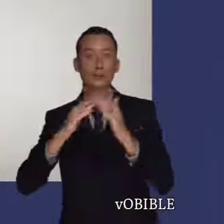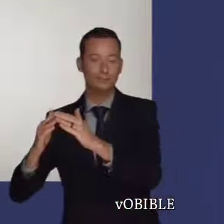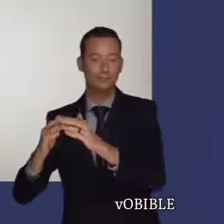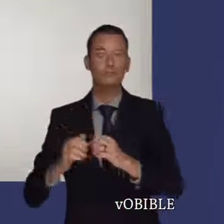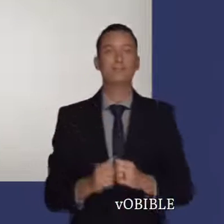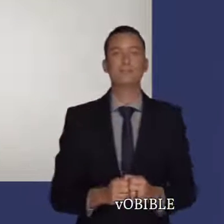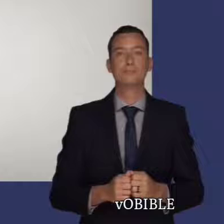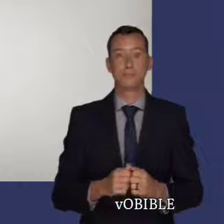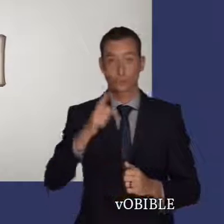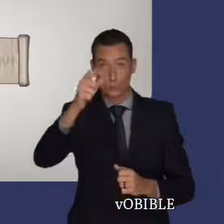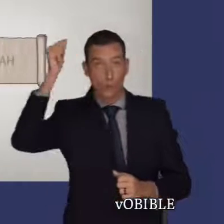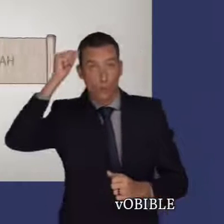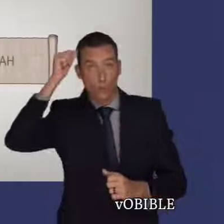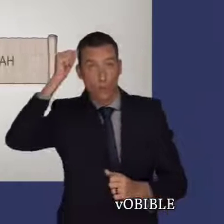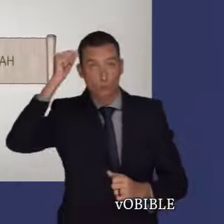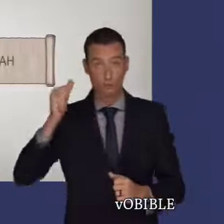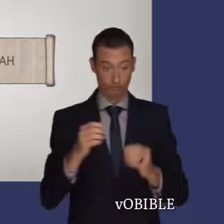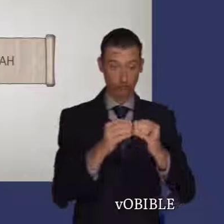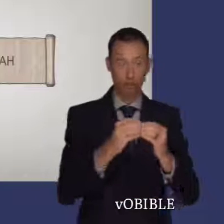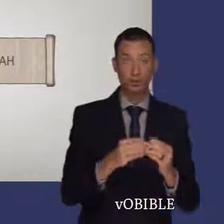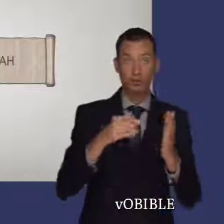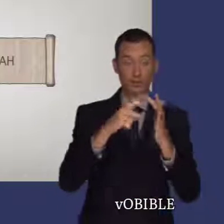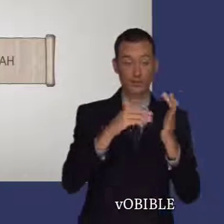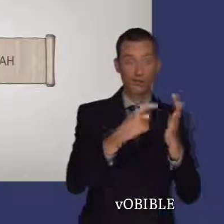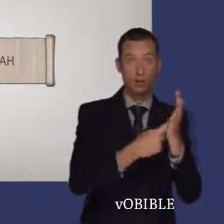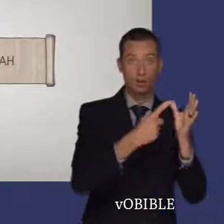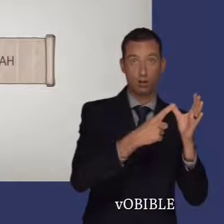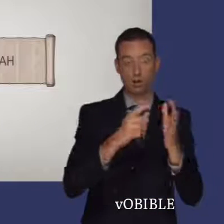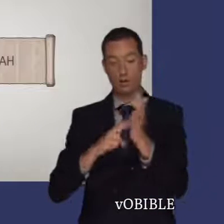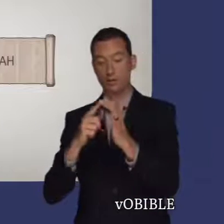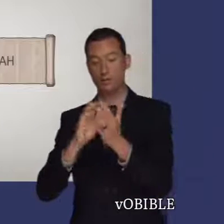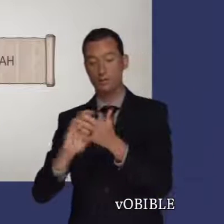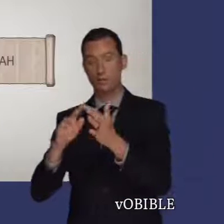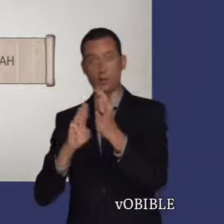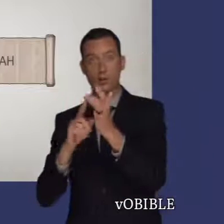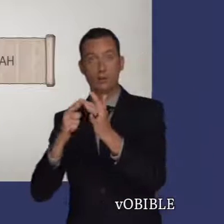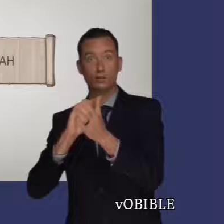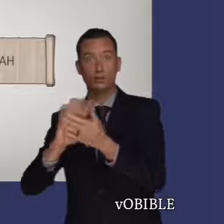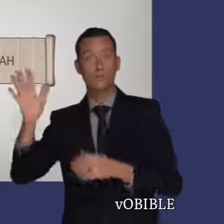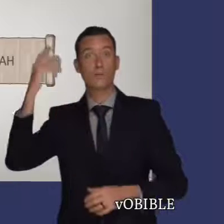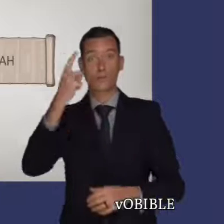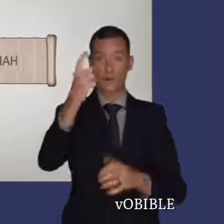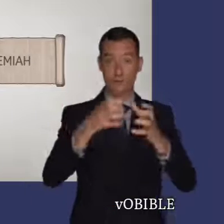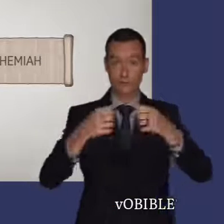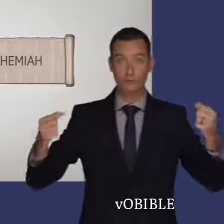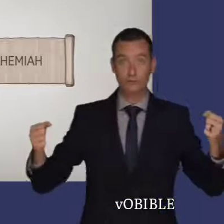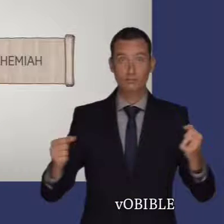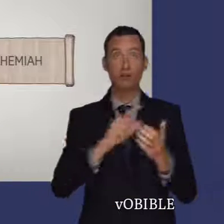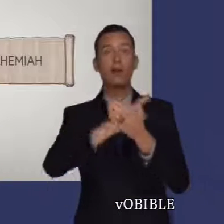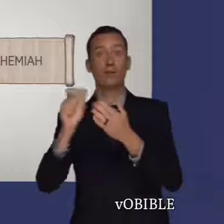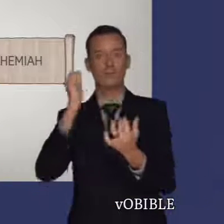Did you know? The books of Ezra and Nehemiah were combined on one scroll. Later, though, the scroll